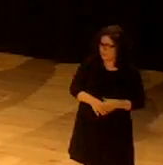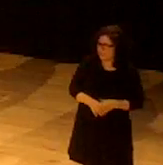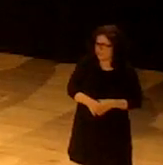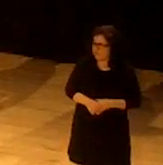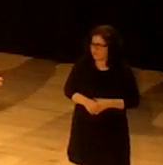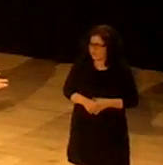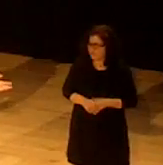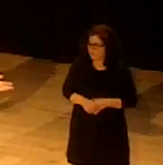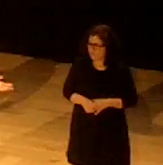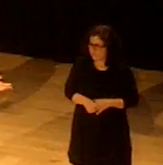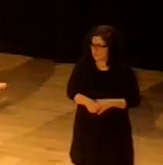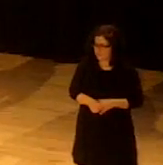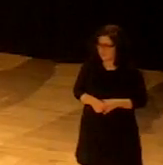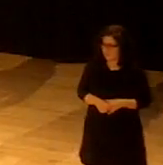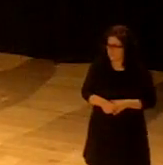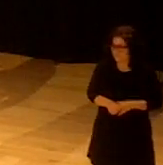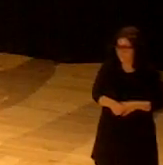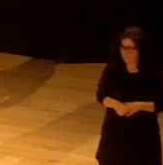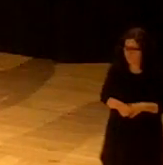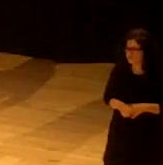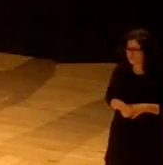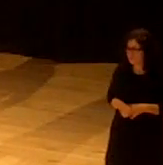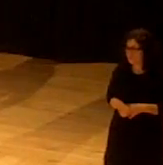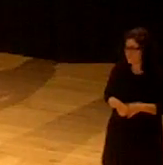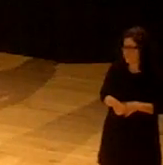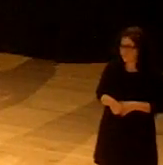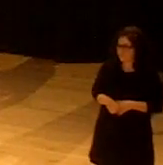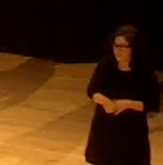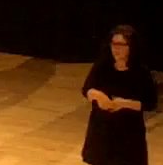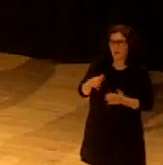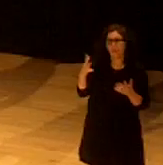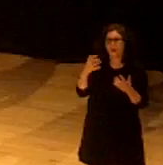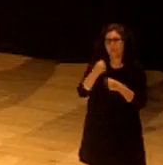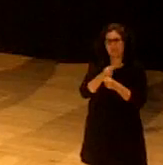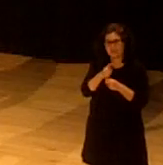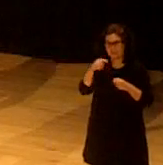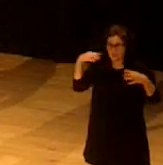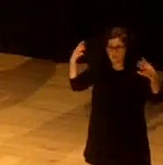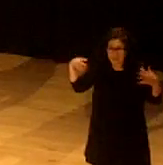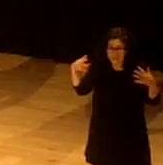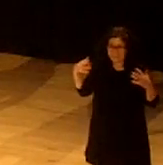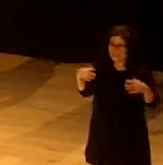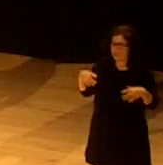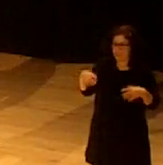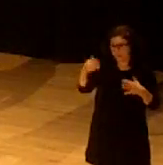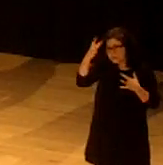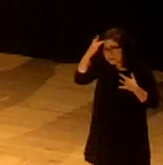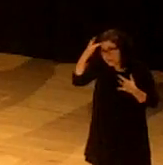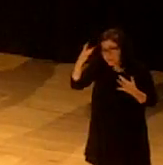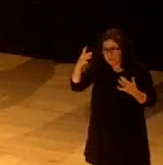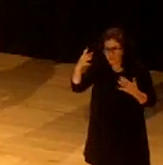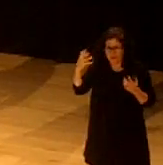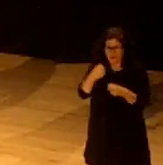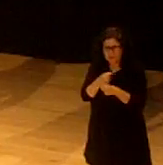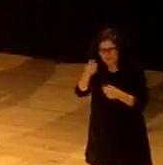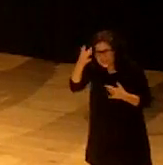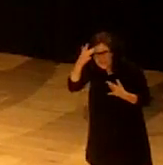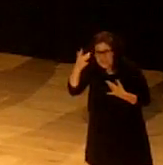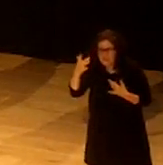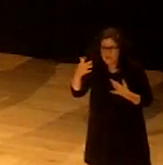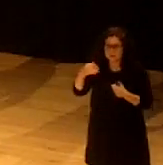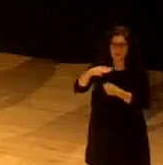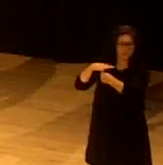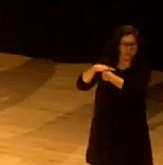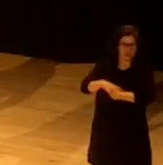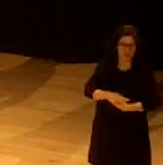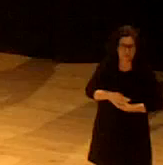really, so much of what makes us crazy, so much of what makes us sick, has to do with oppression.